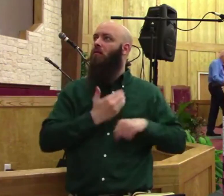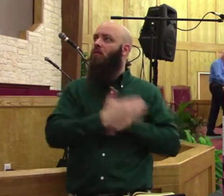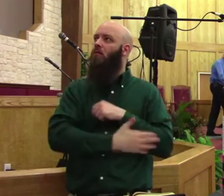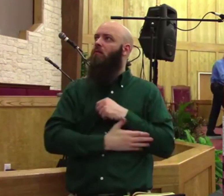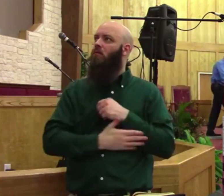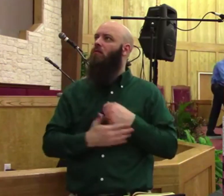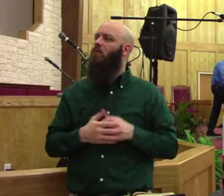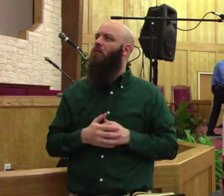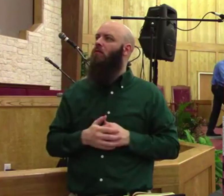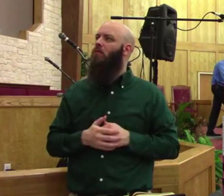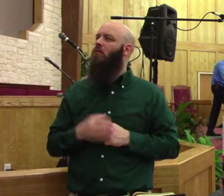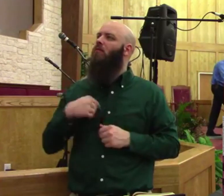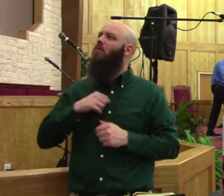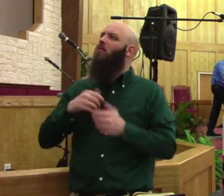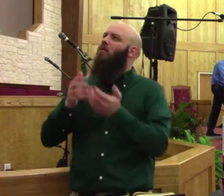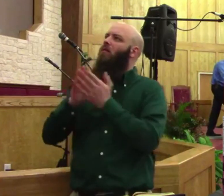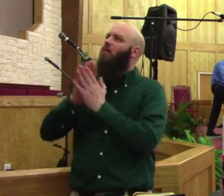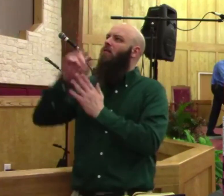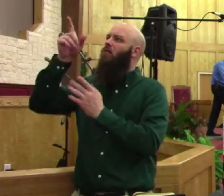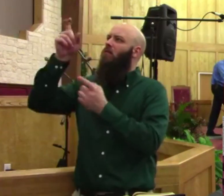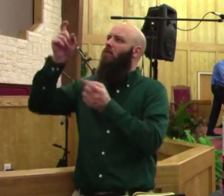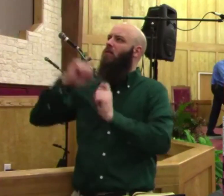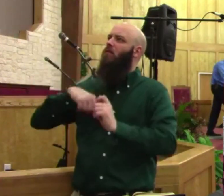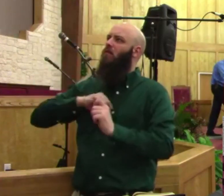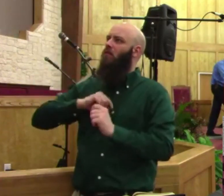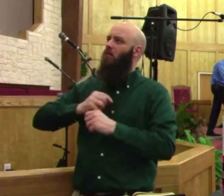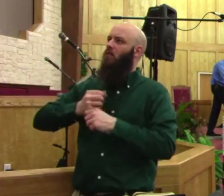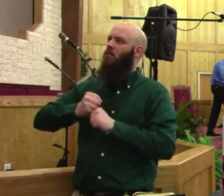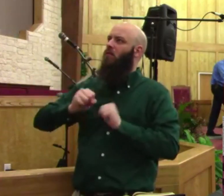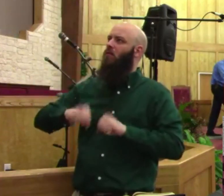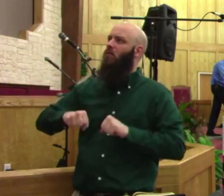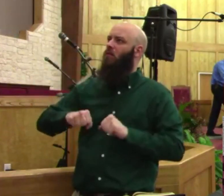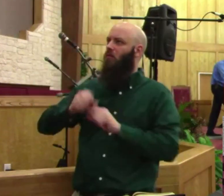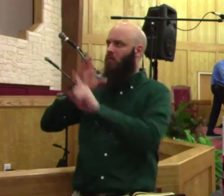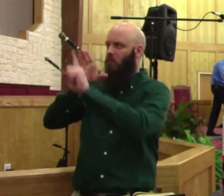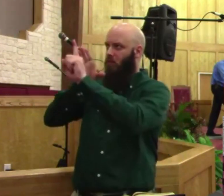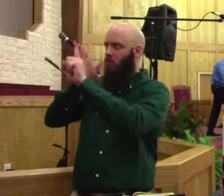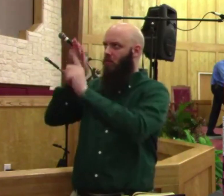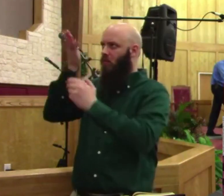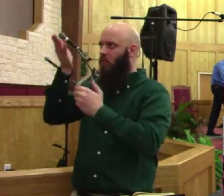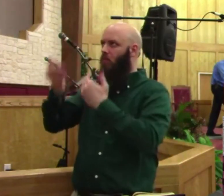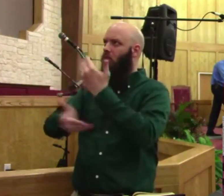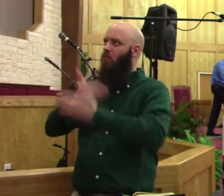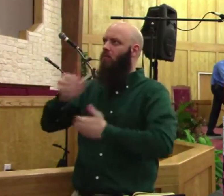pray for faithfulness and faithful living.